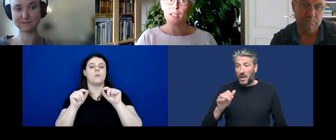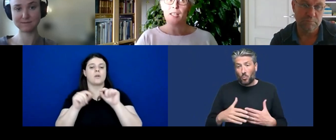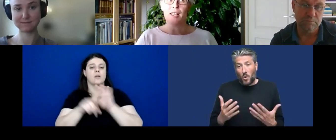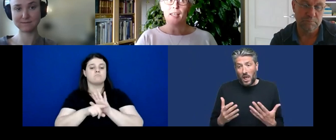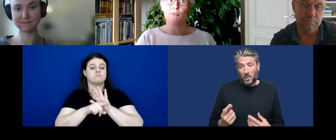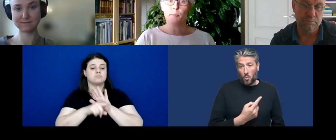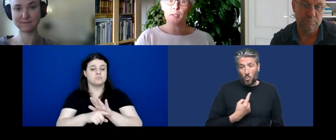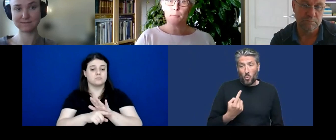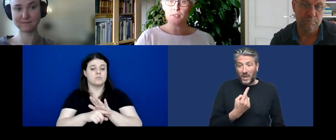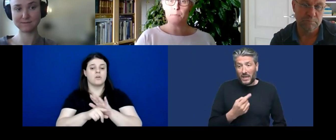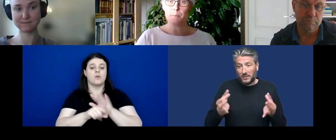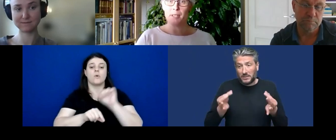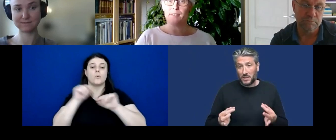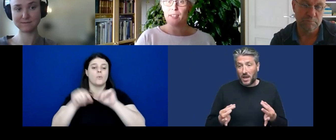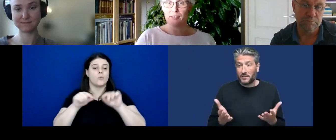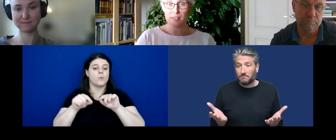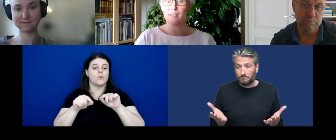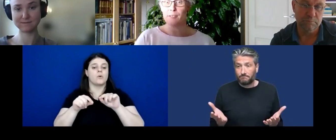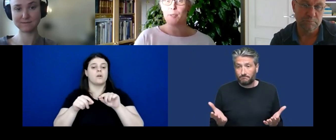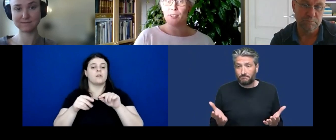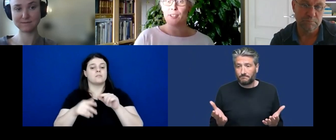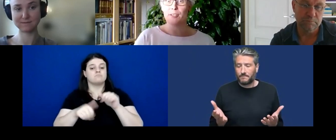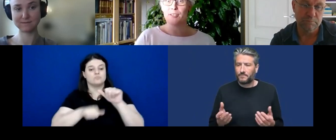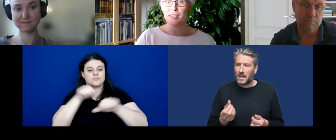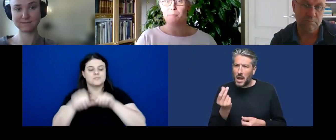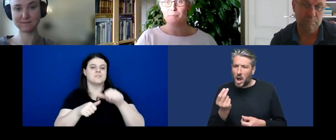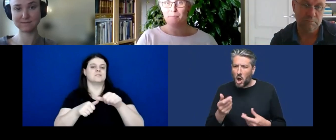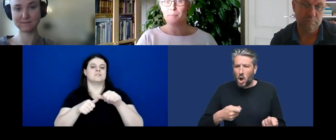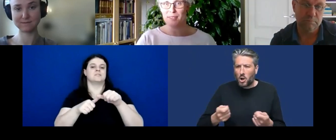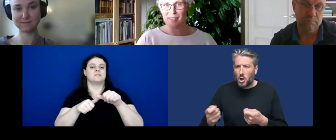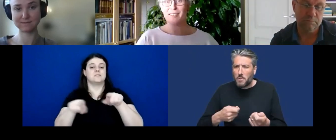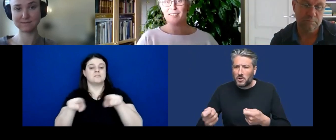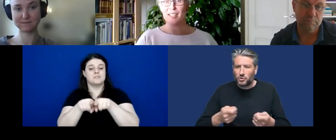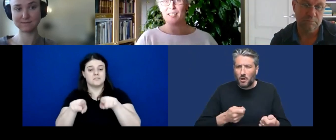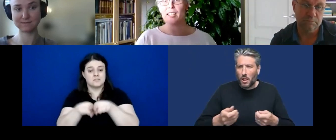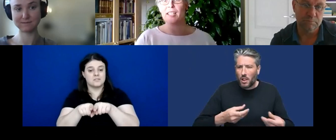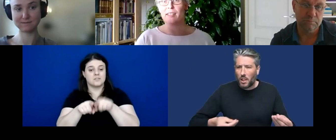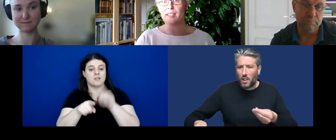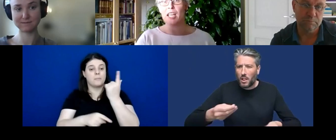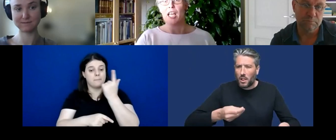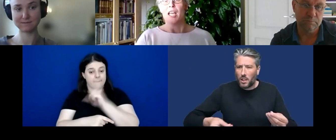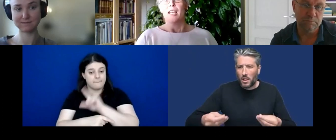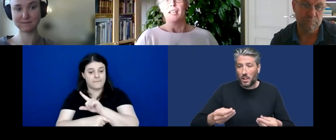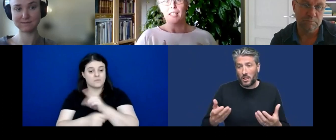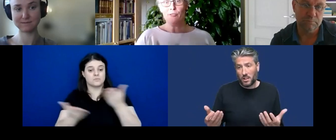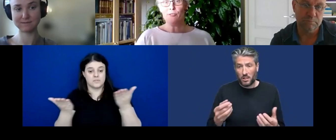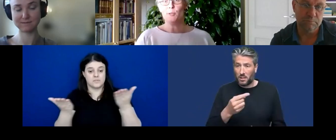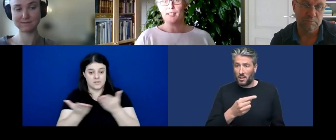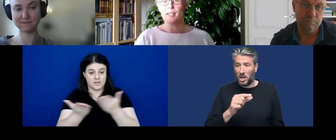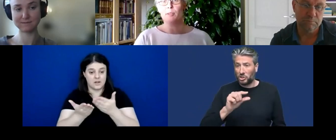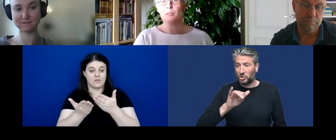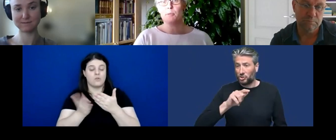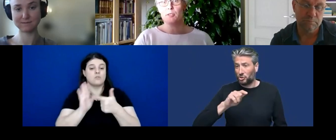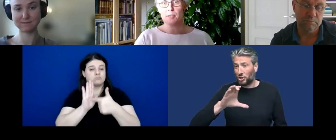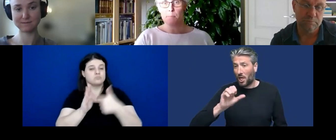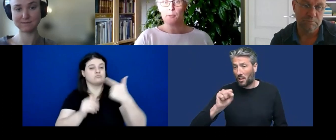say. And from a commercial perspective, I think, Gilles, you have been very good in presenting this again and again, that if we are